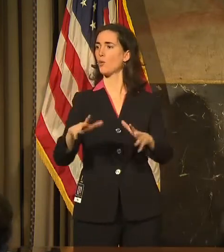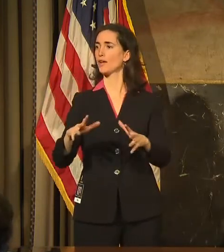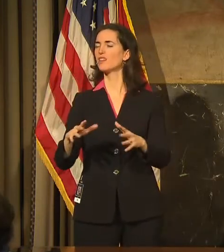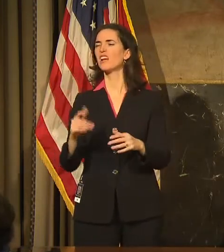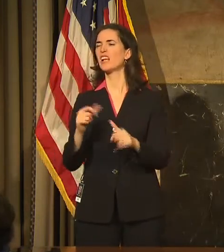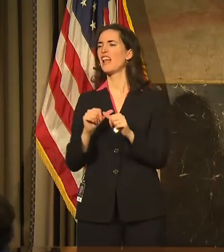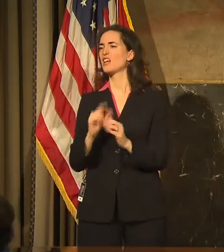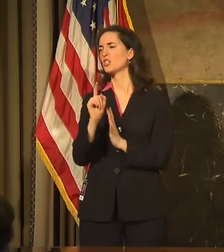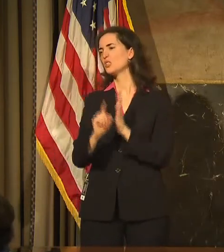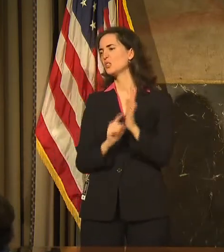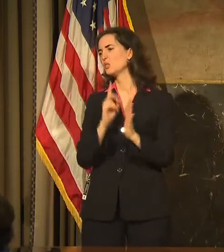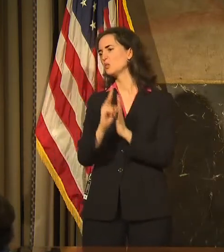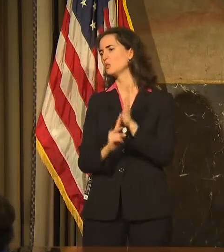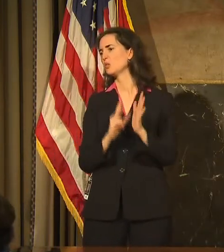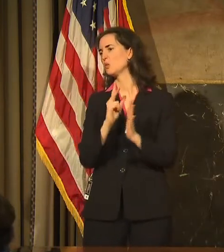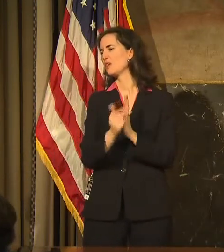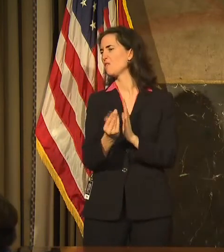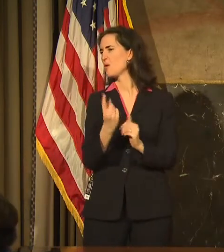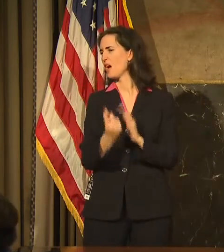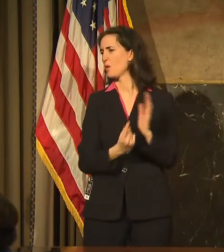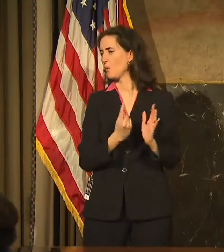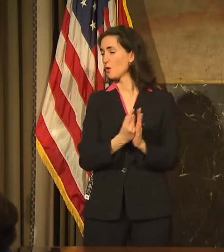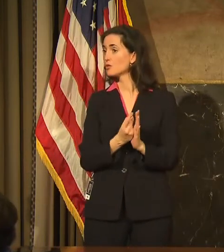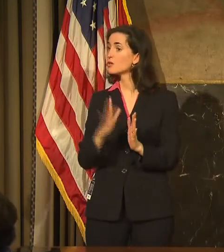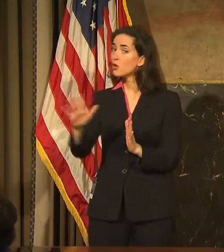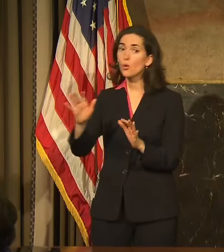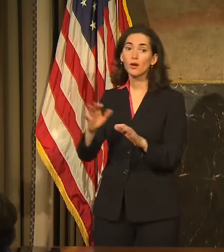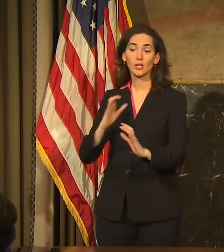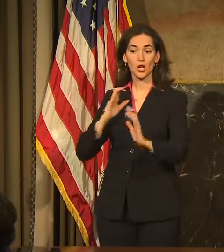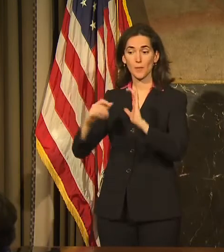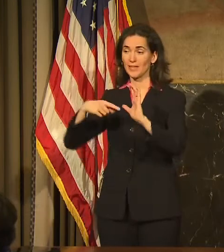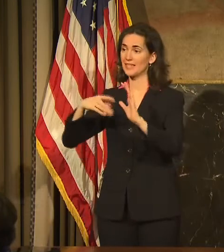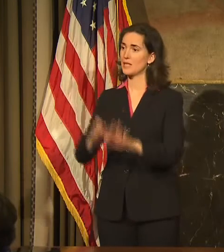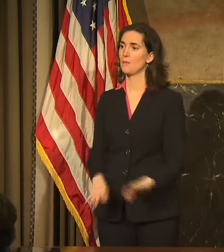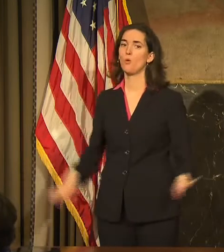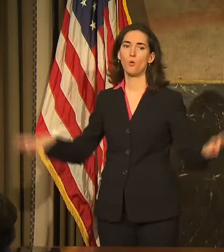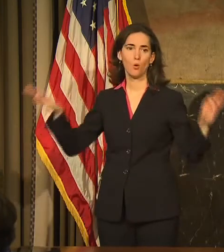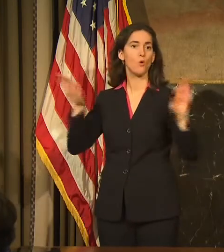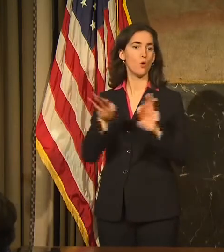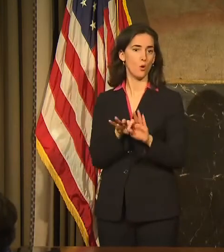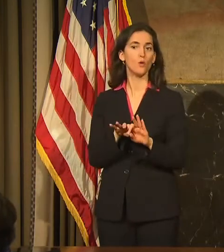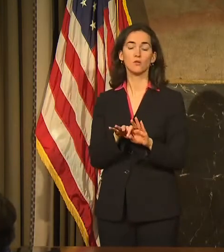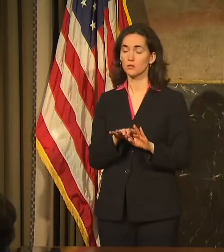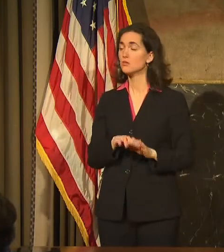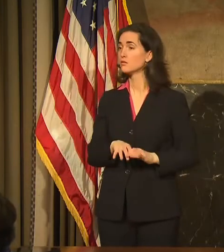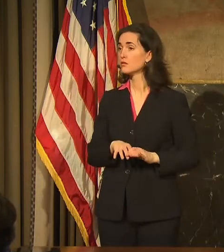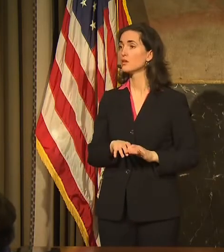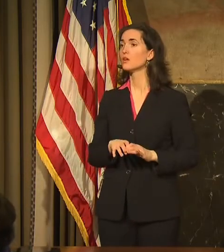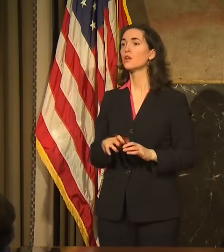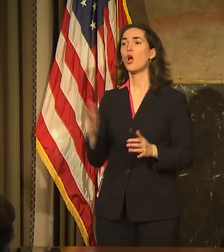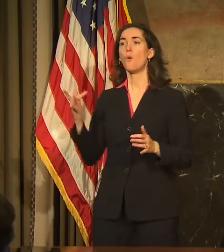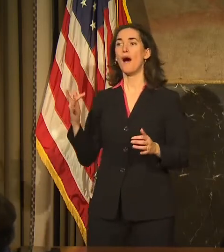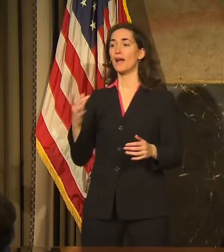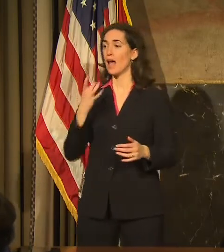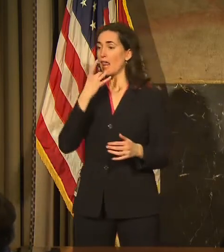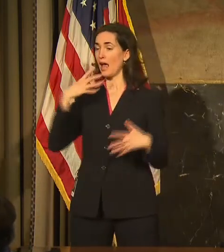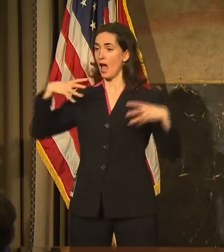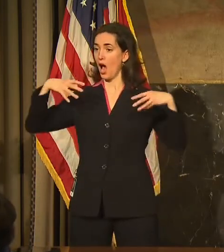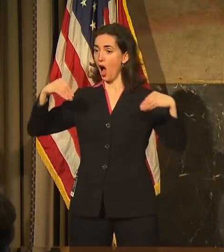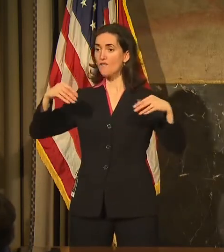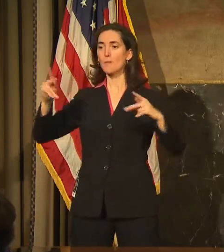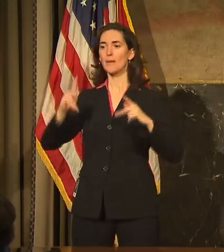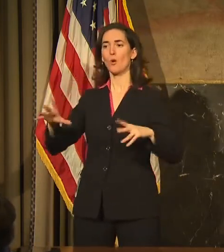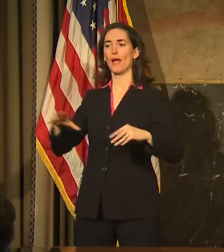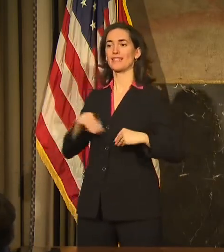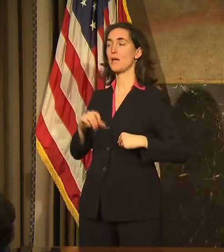a few hours. So the communication is critically important. I think people can accept better the fact that they're going to lose their lights